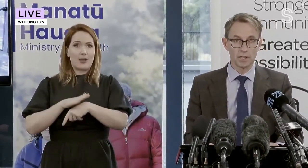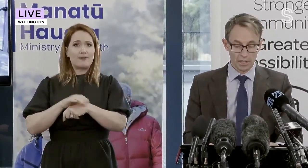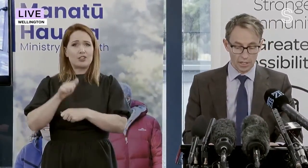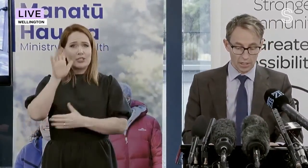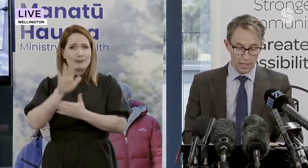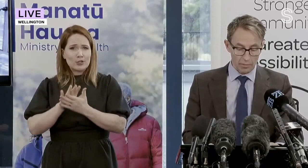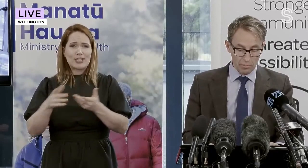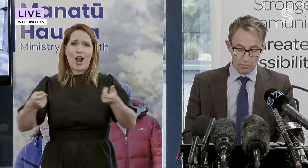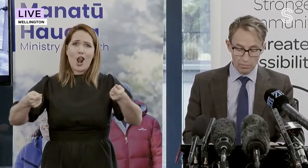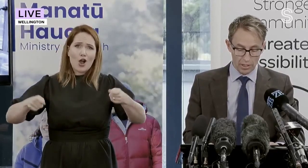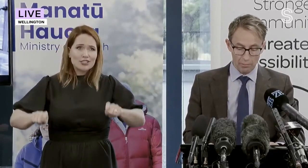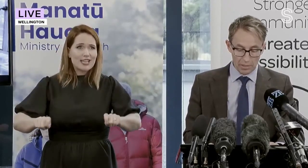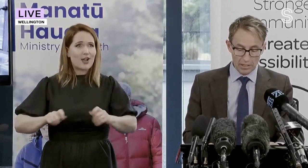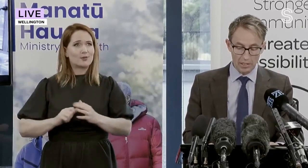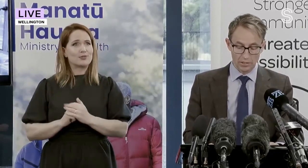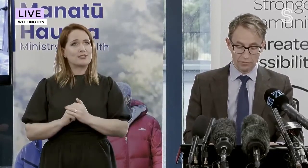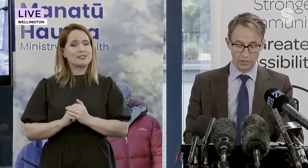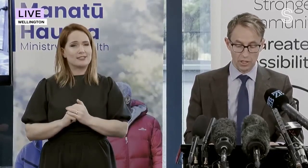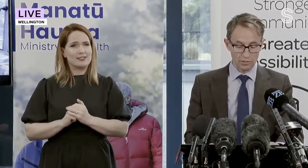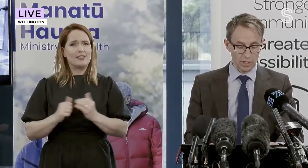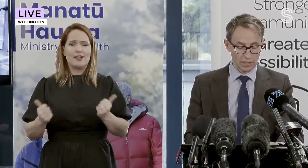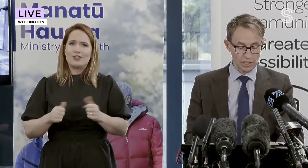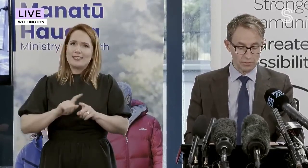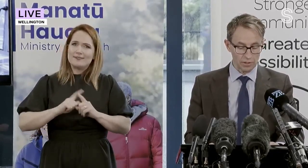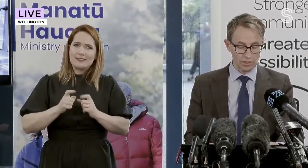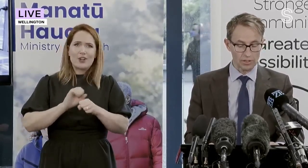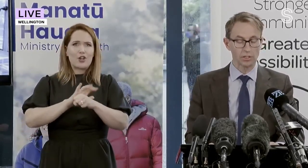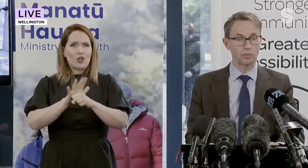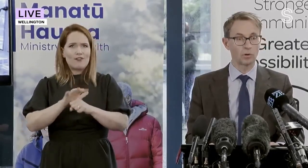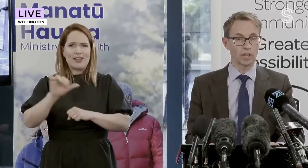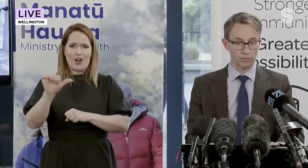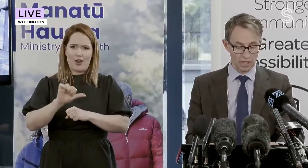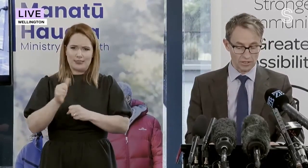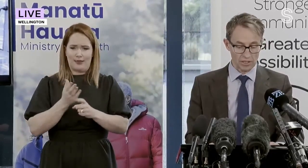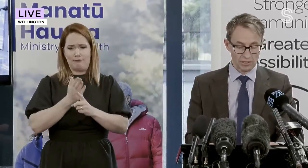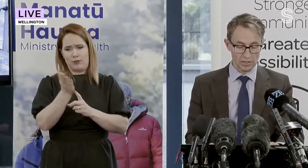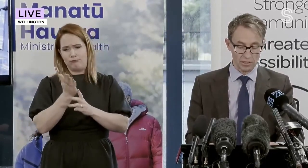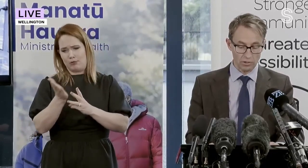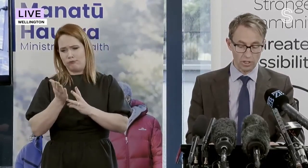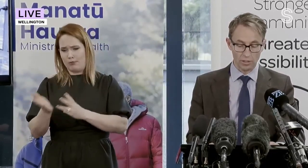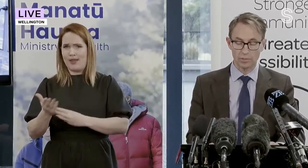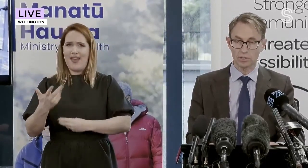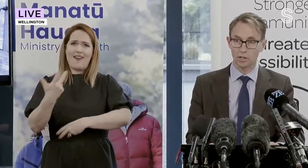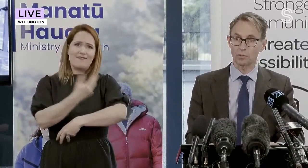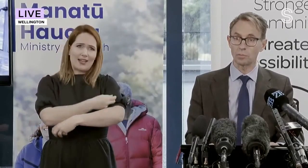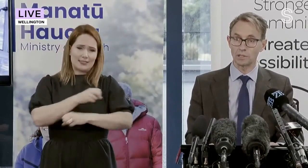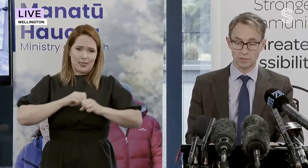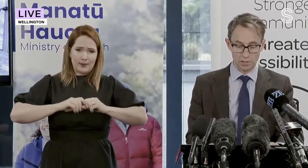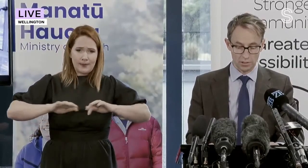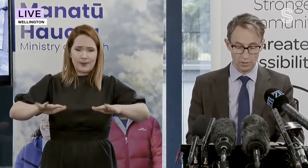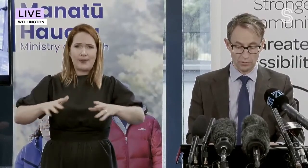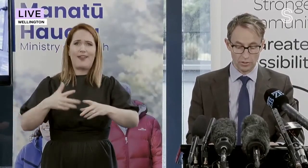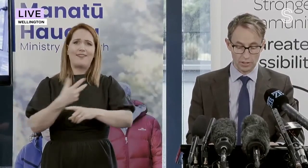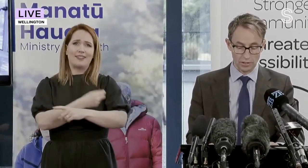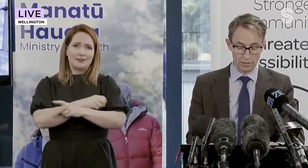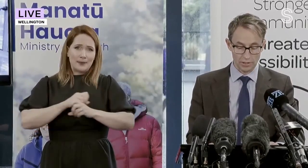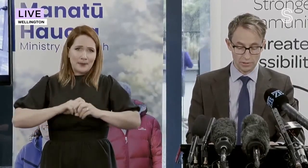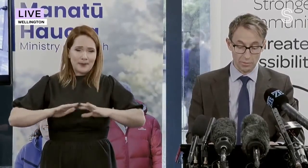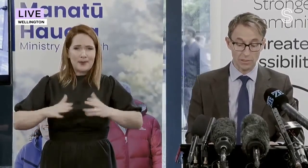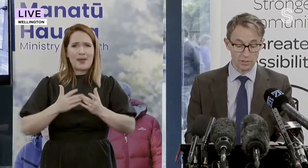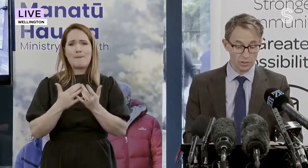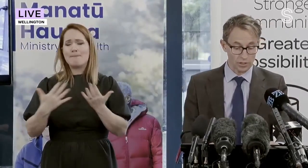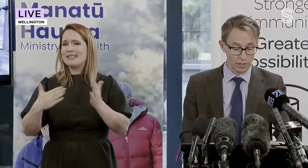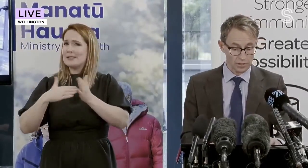lockdowns, many different COVID-19 variants, rolled out vaccines several times to over millions of New